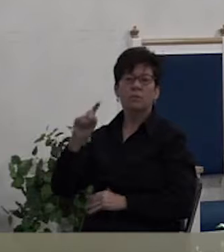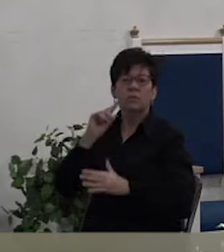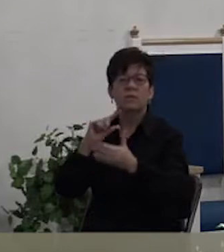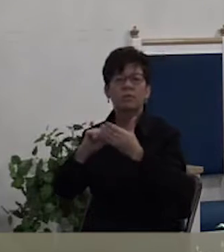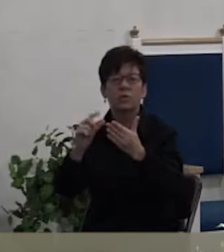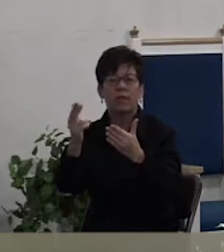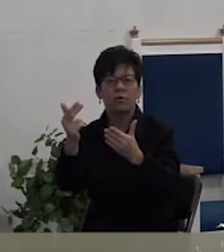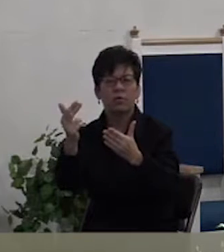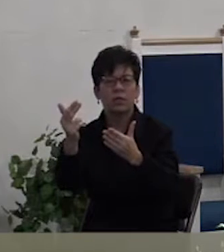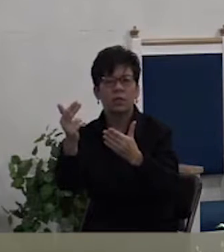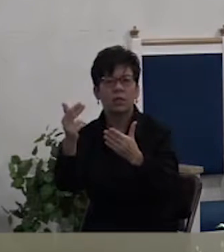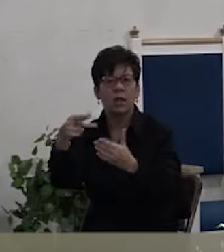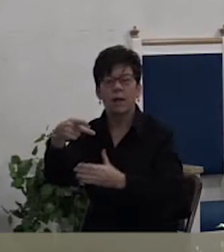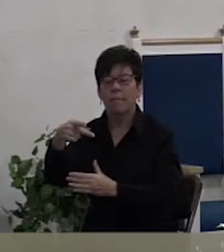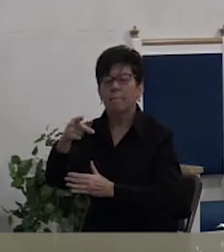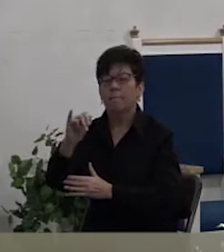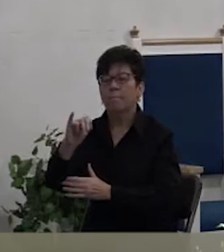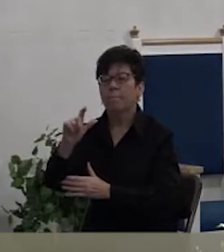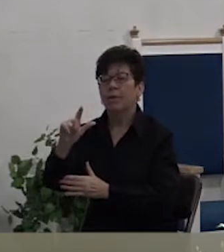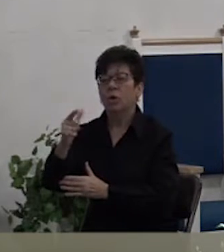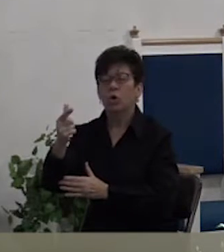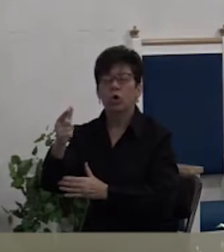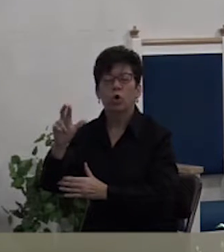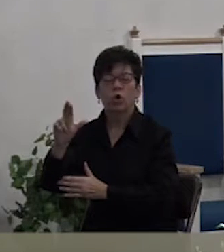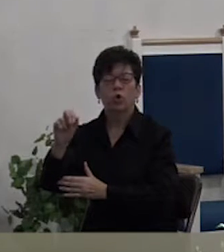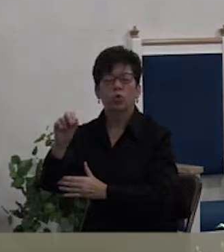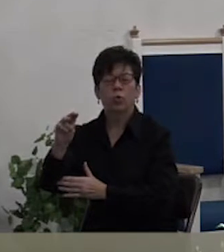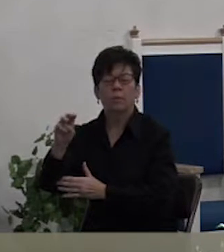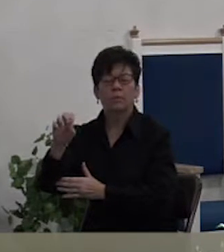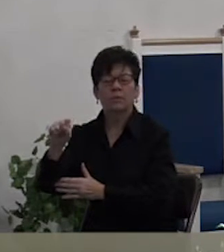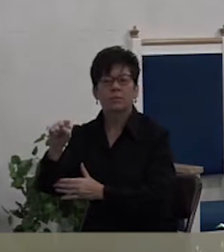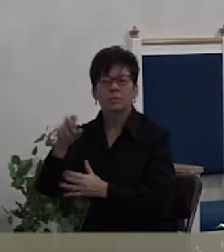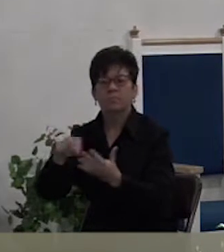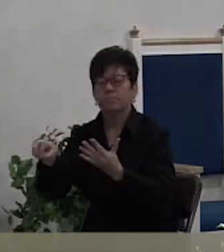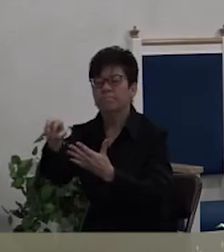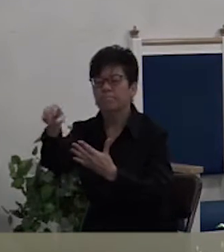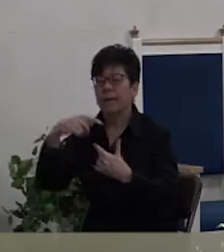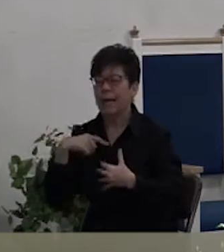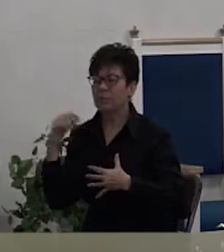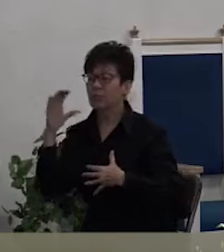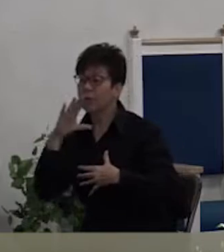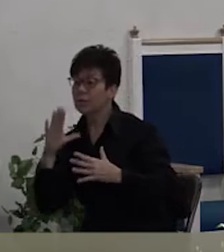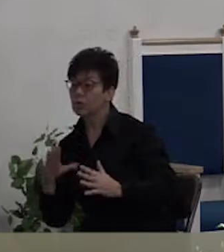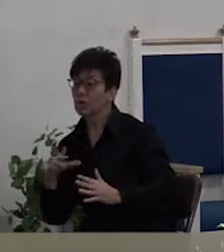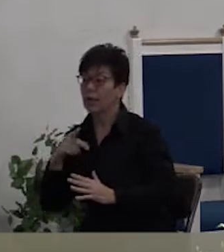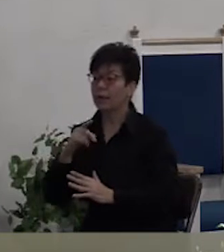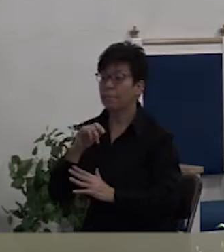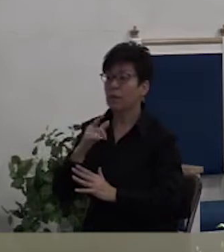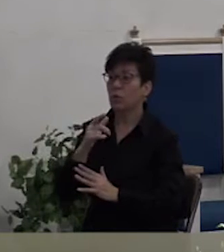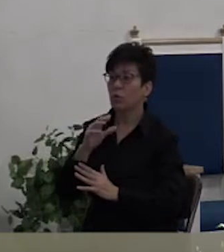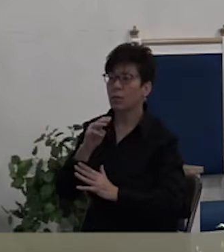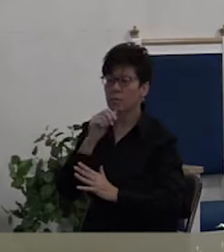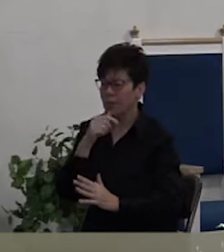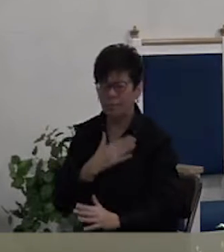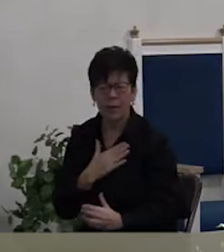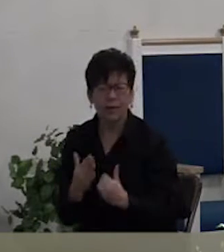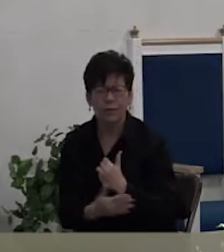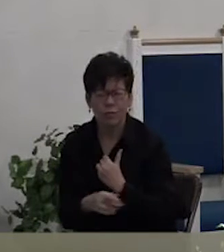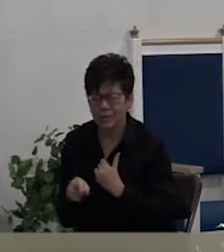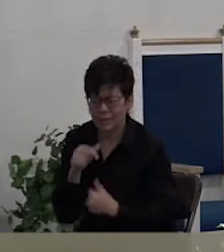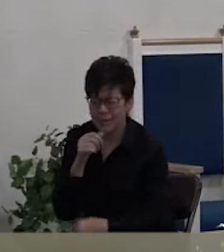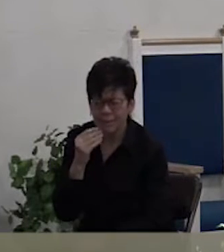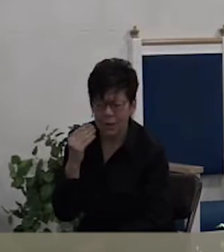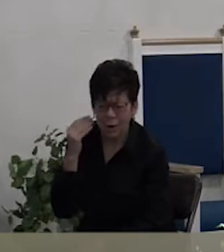13. They confessed, I'm a stranger and a pilgrim. This isn't even my country. This isn't my